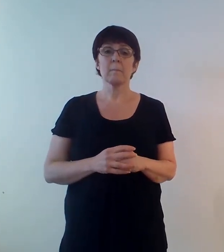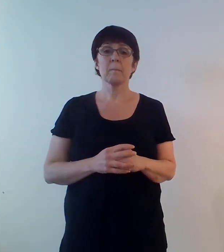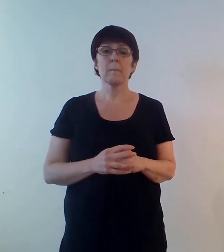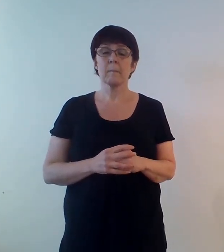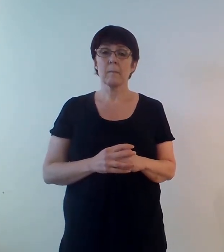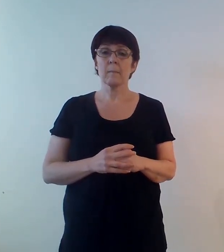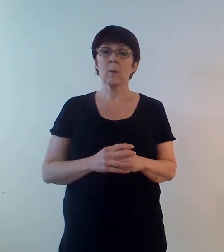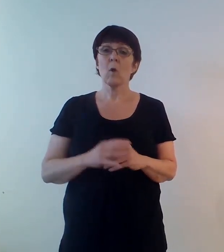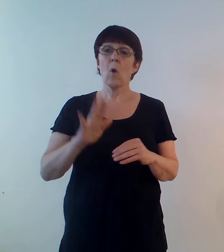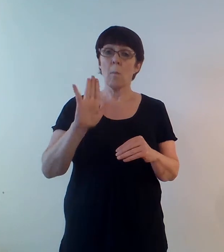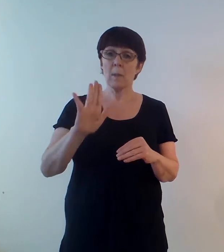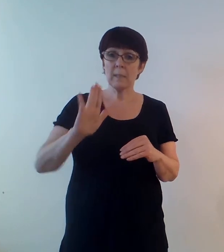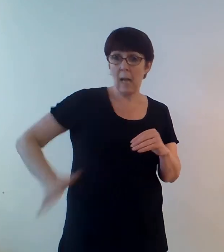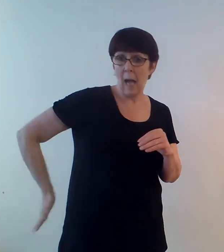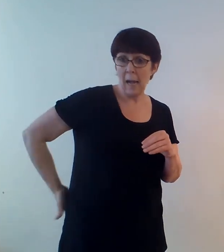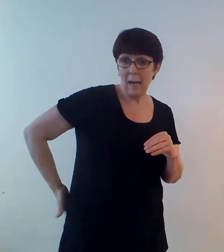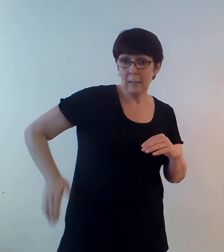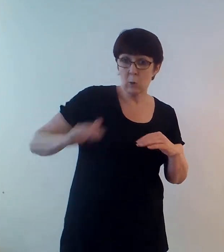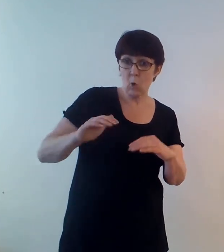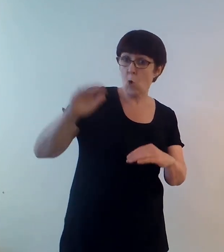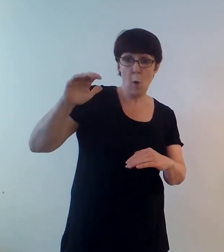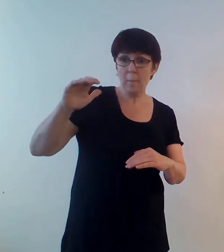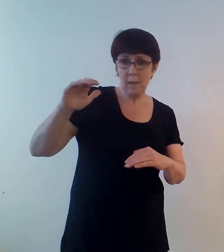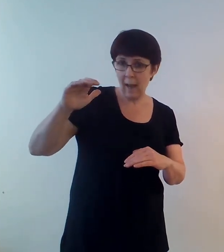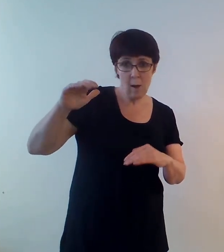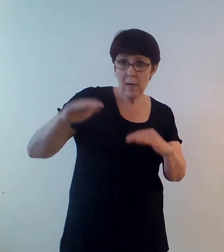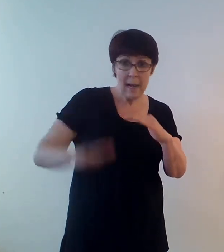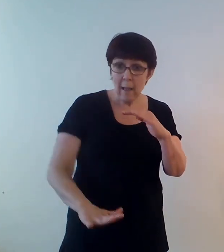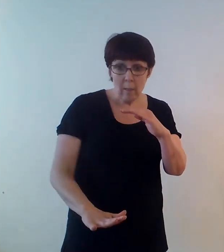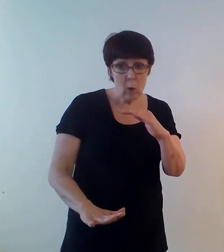just want your bum to be in the air, squeezing tight. You're activating the core.